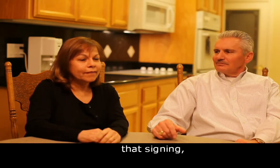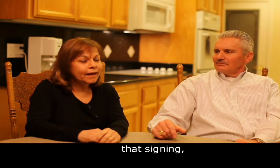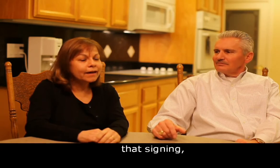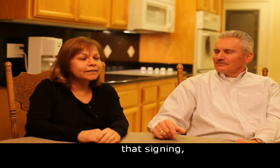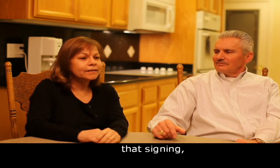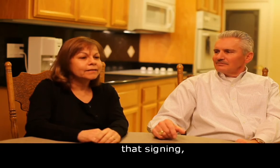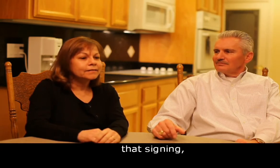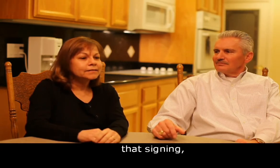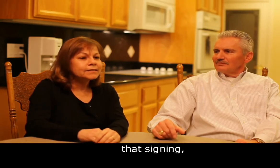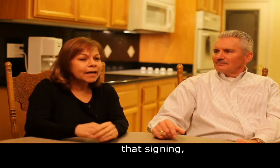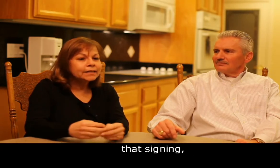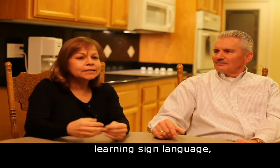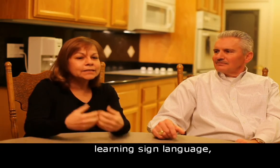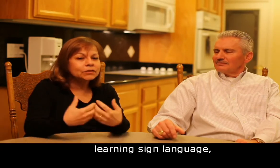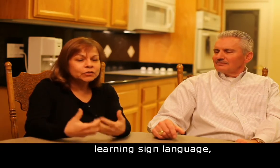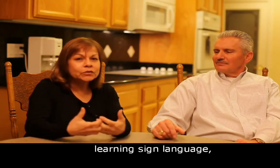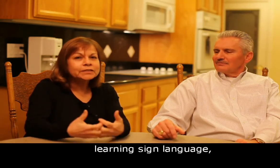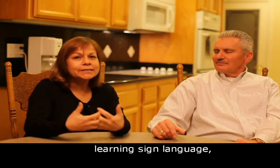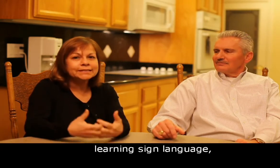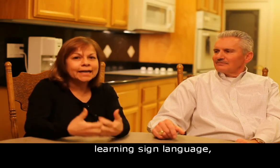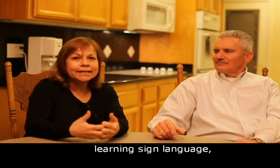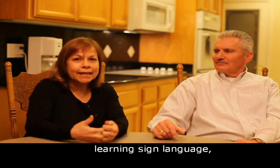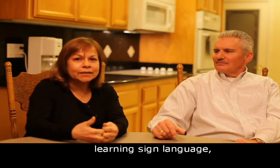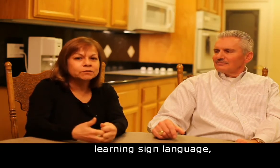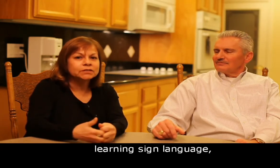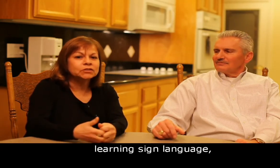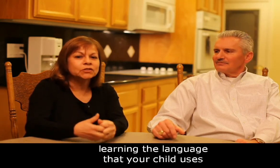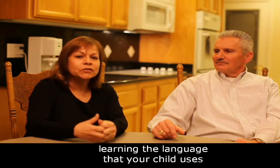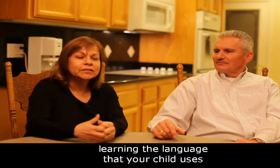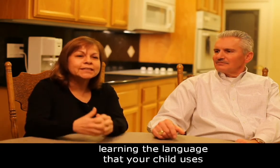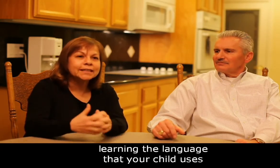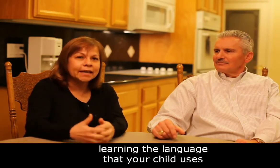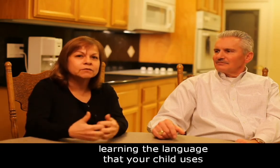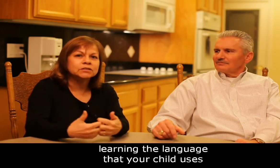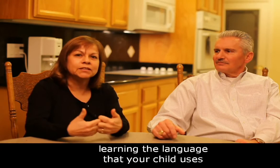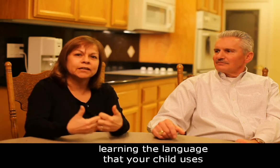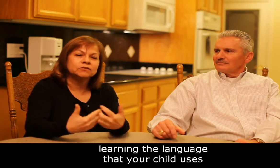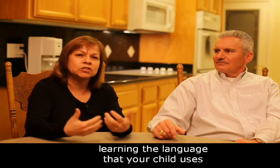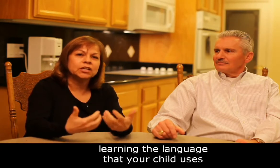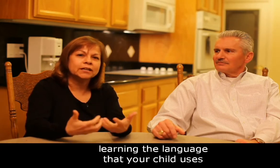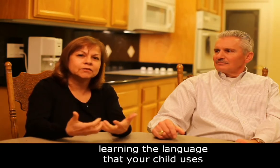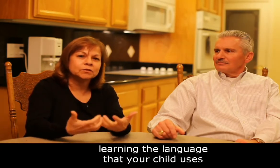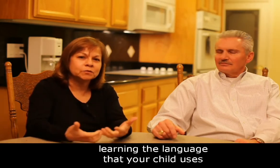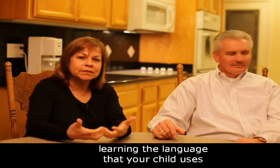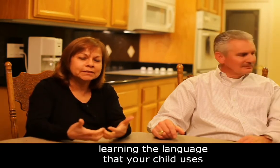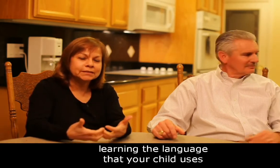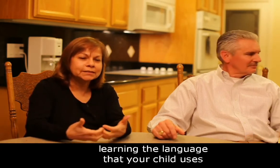that learning sign language, learning the language that your child uses,